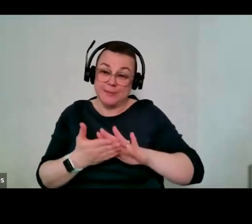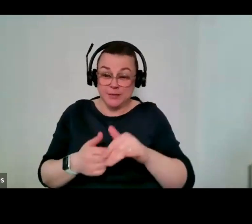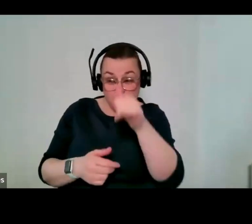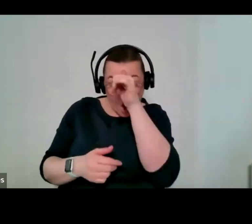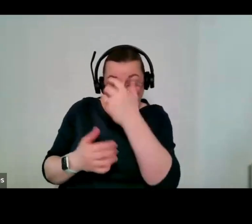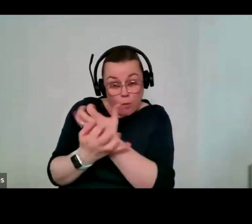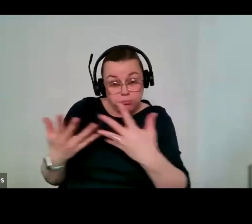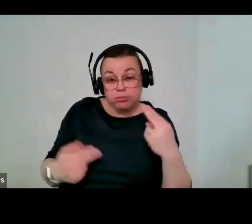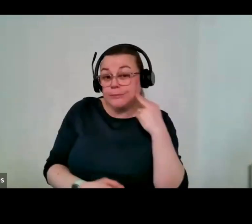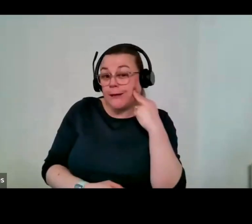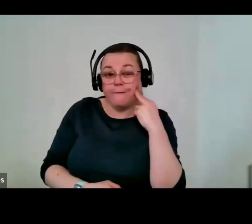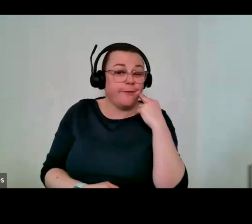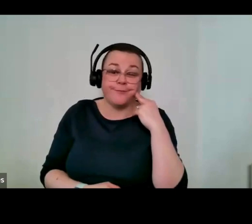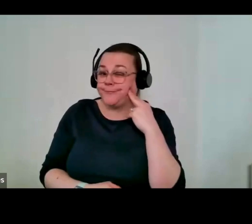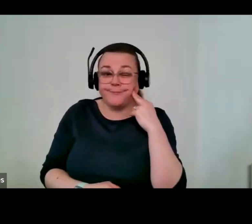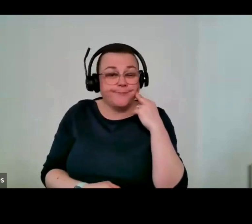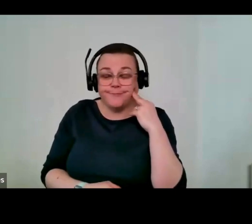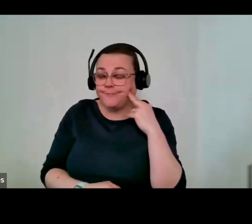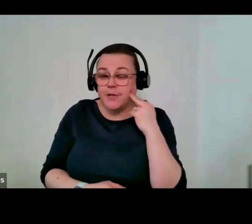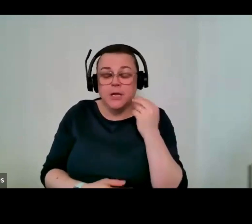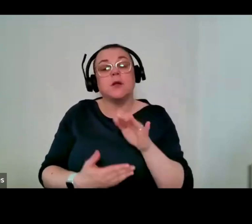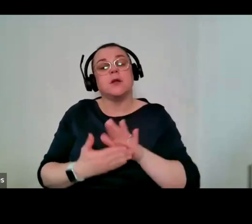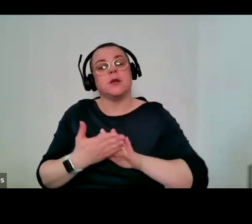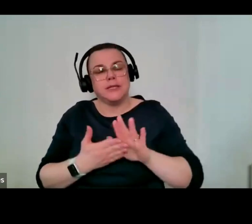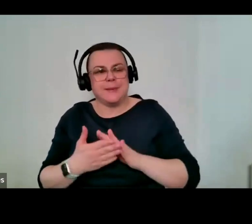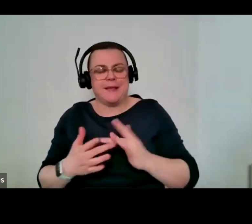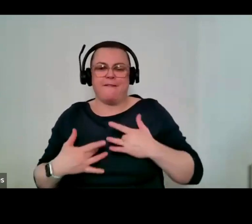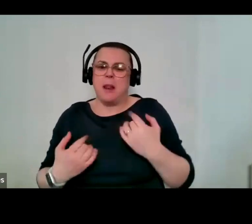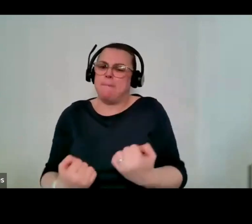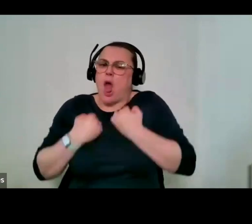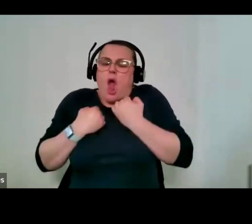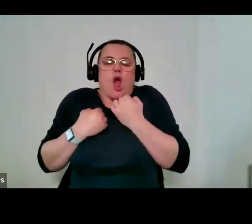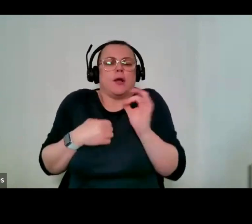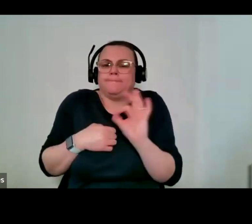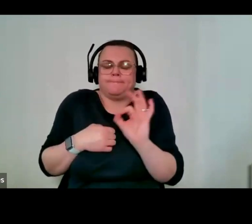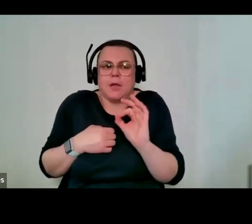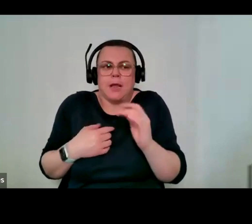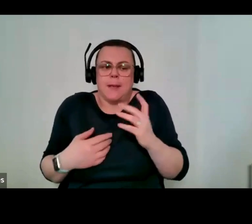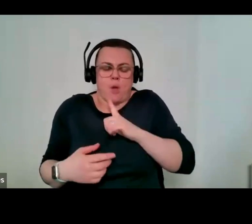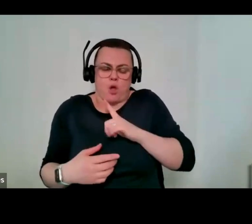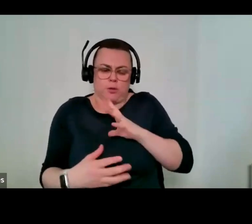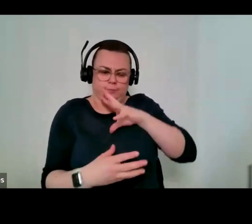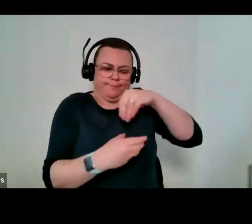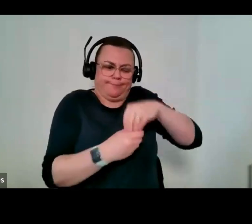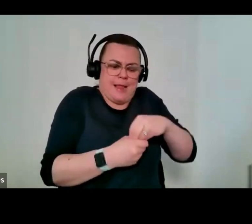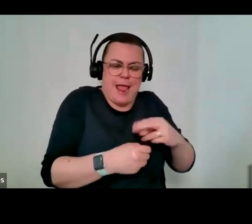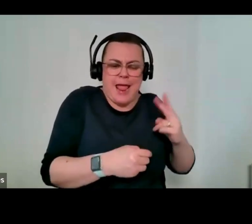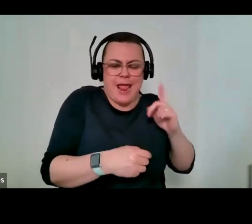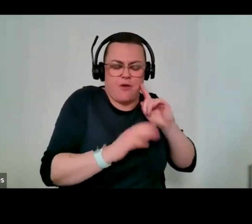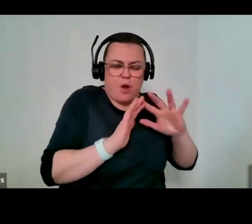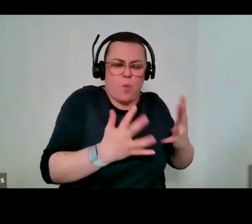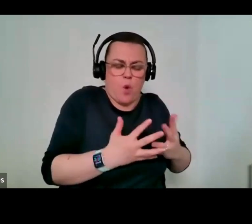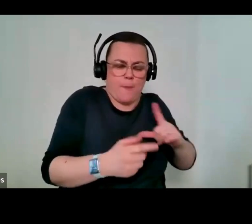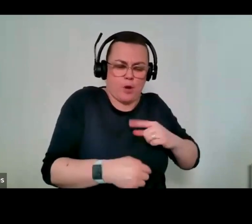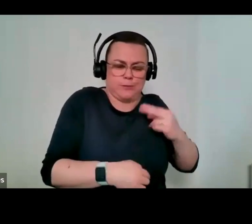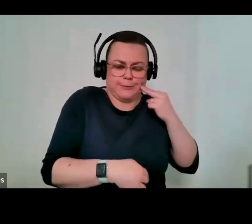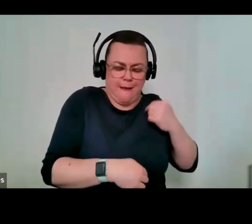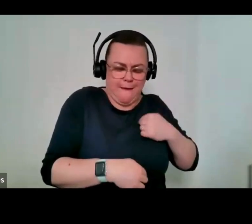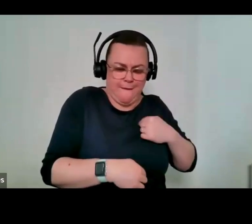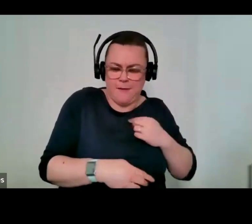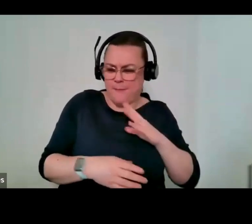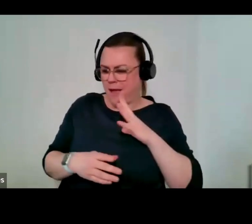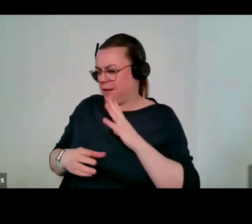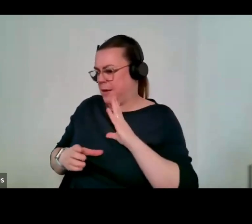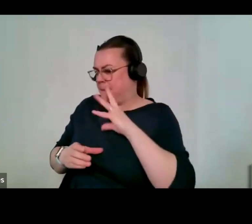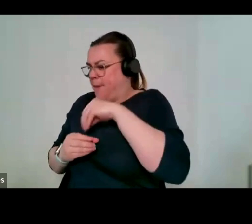people. So I had no real sense of belonging. I didn't really belong in the hearing world because I was deaf, but I didn't really belong in the